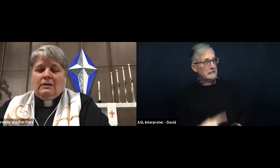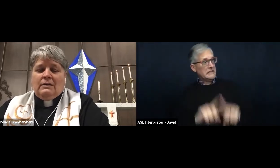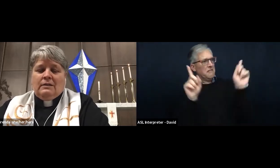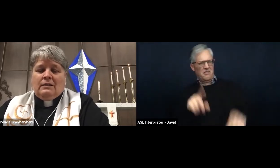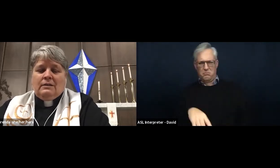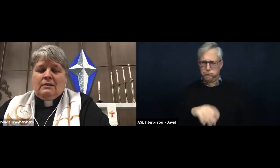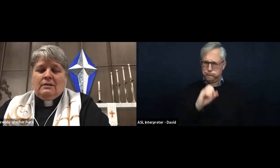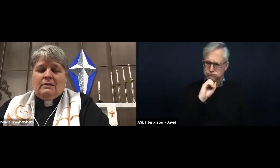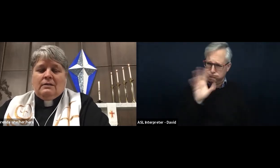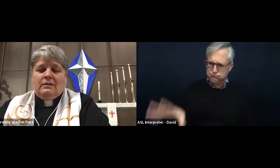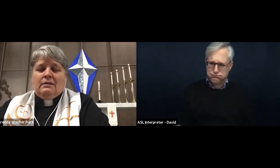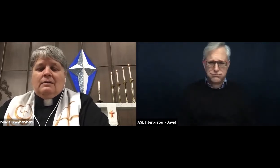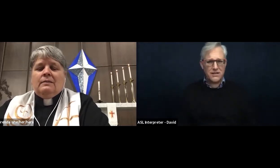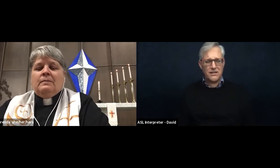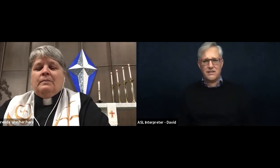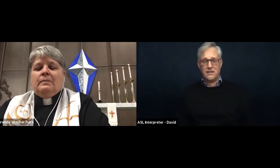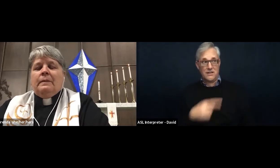holy.